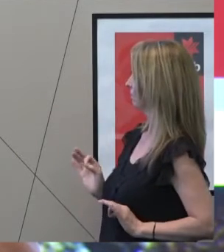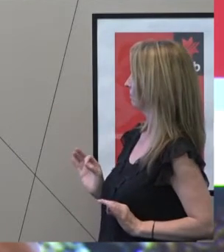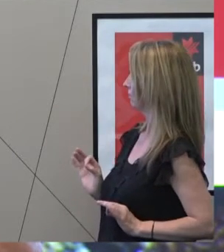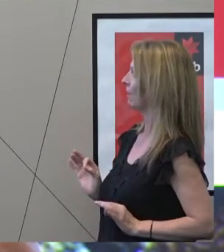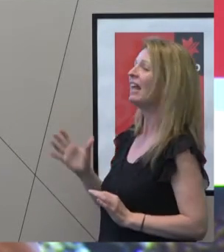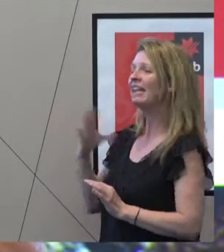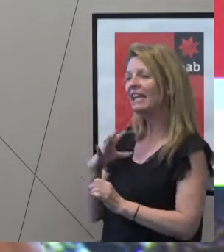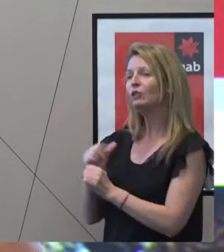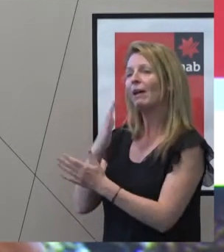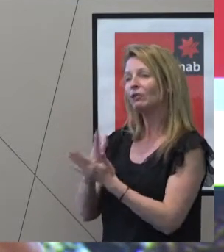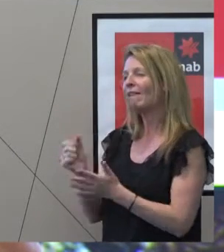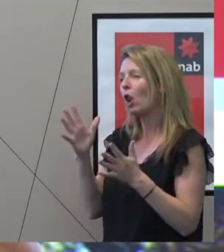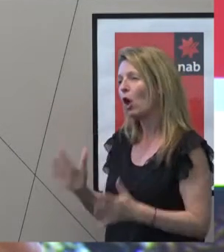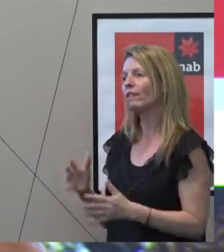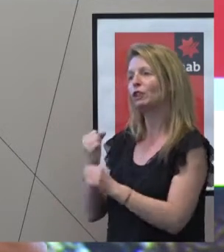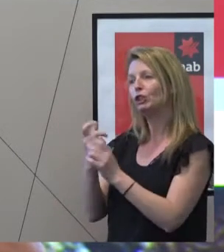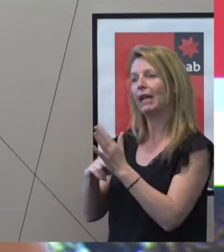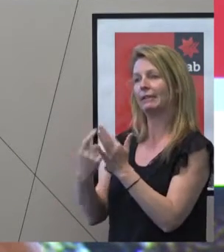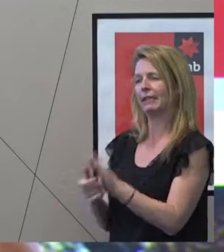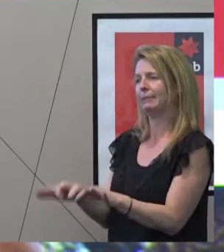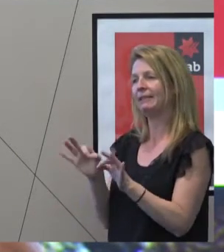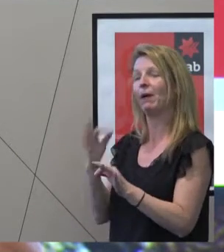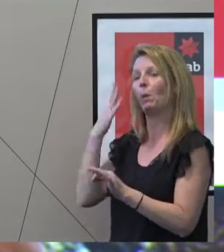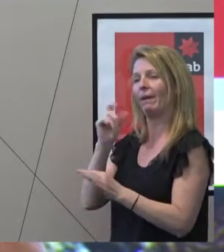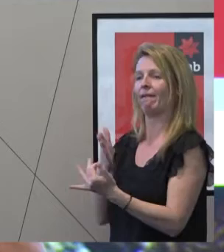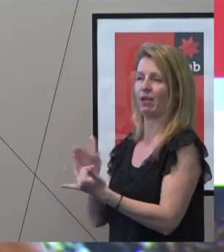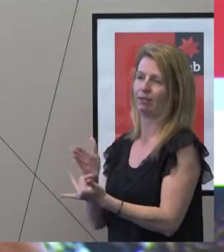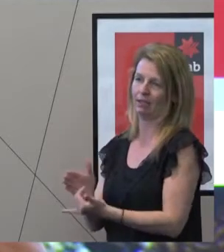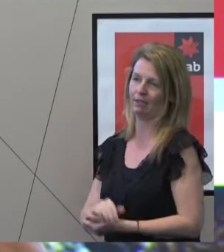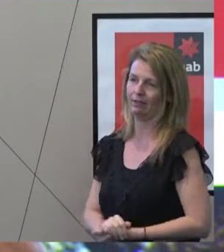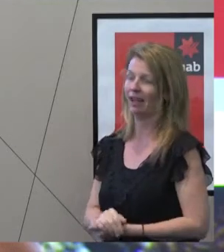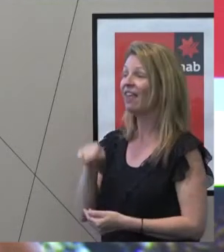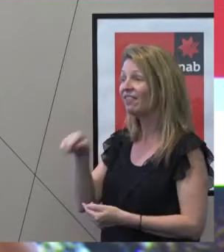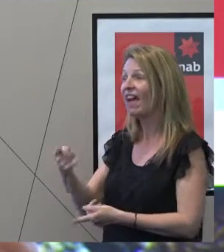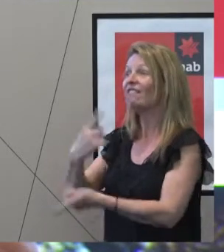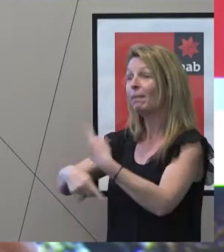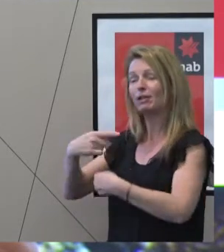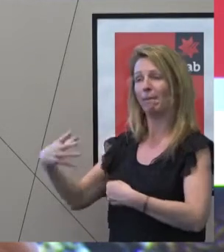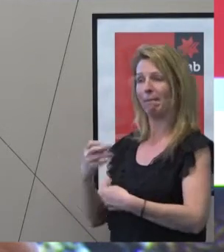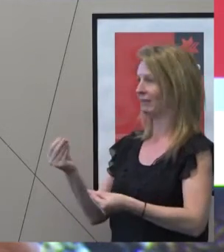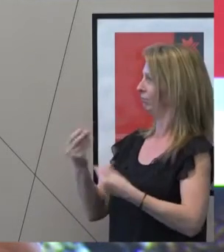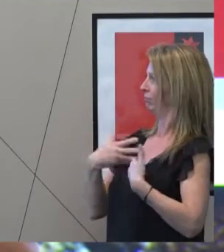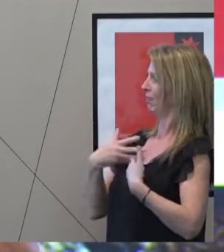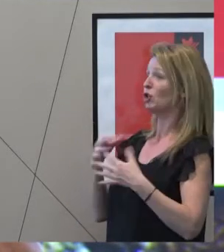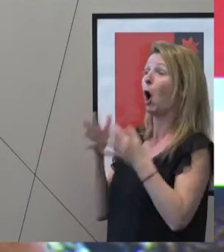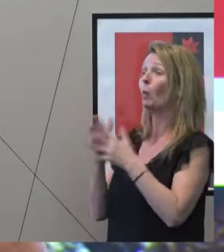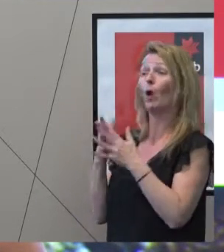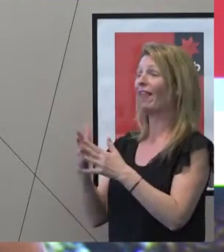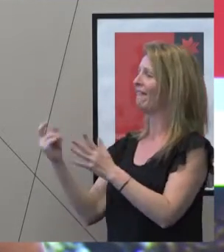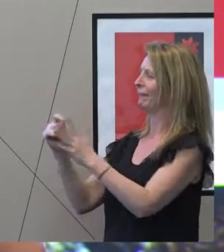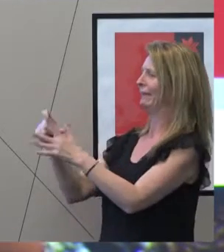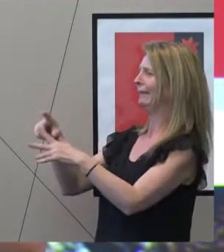sure there's lots of gender-specific resources that women have access to, and that information has to be accessible. No good having a